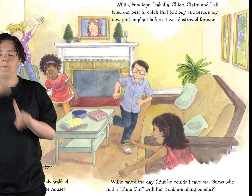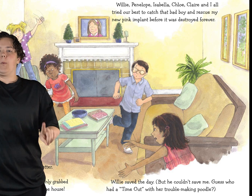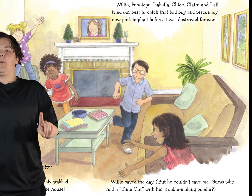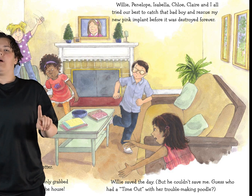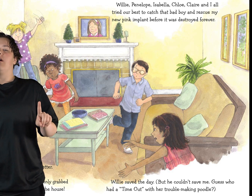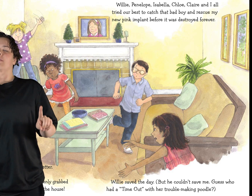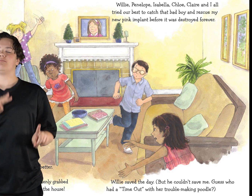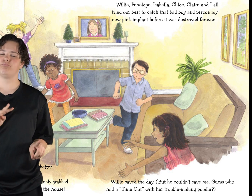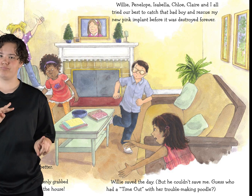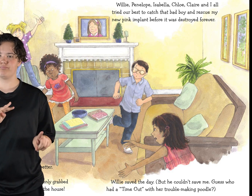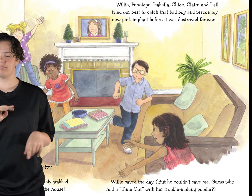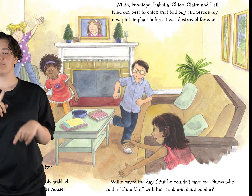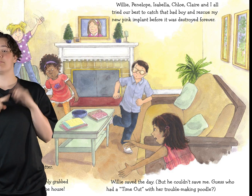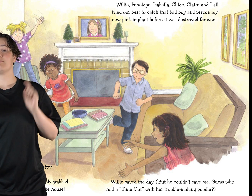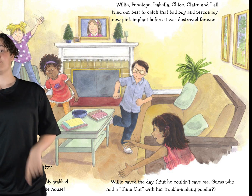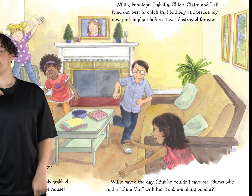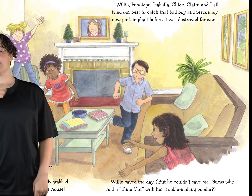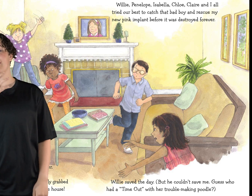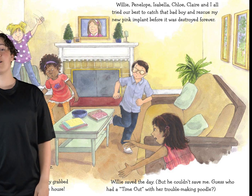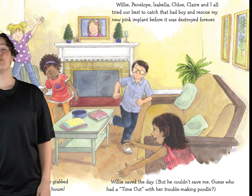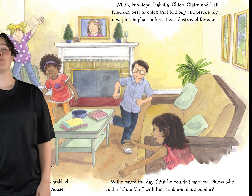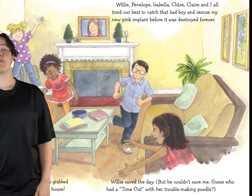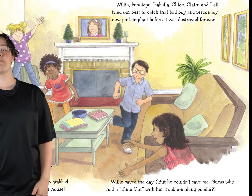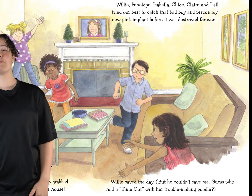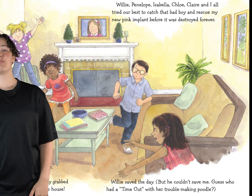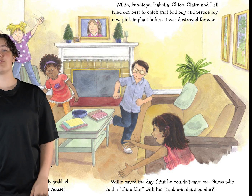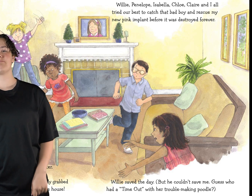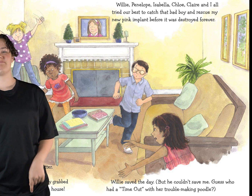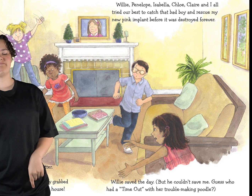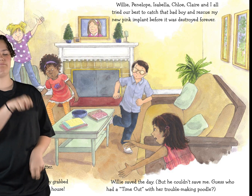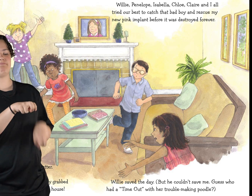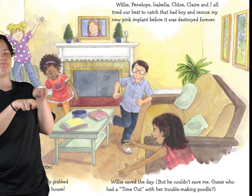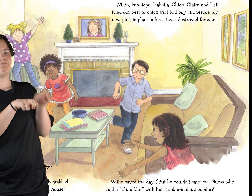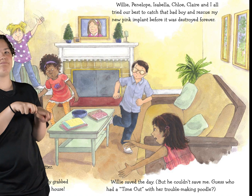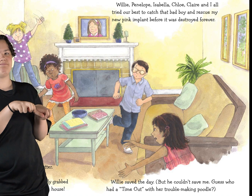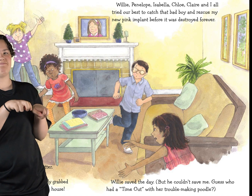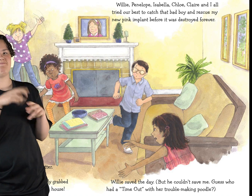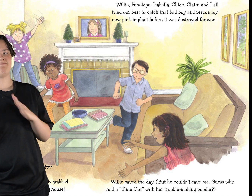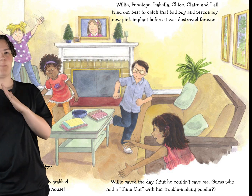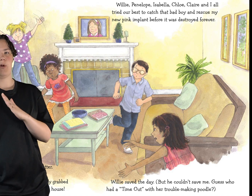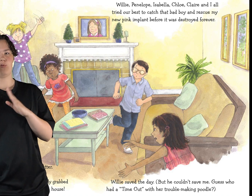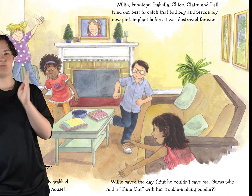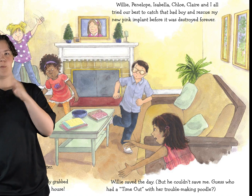Willie saved the day, but he couldn't save me. Guess who had a time out with her trouble-making